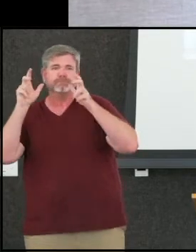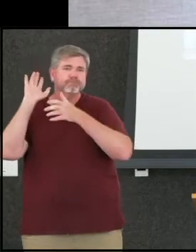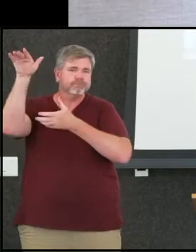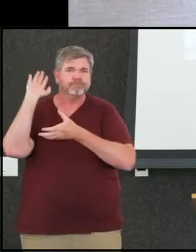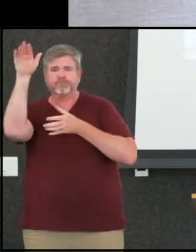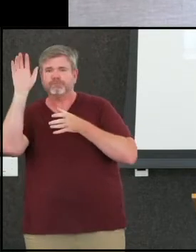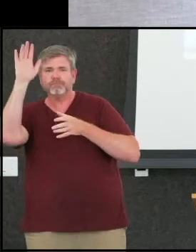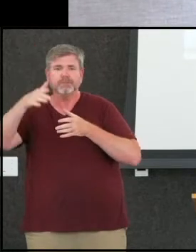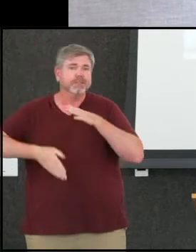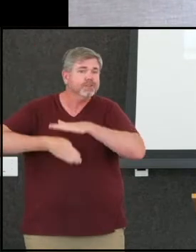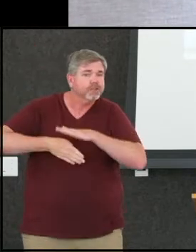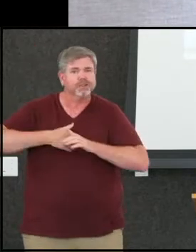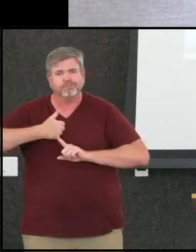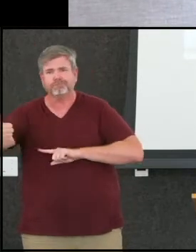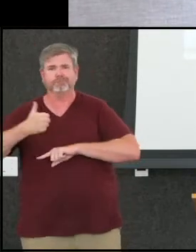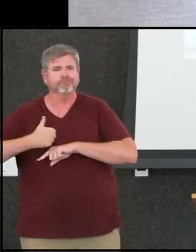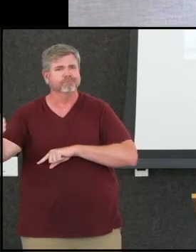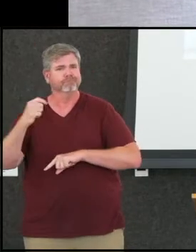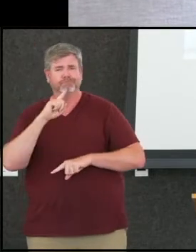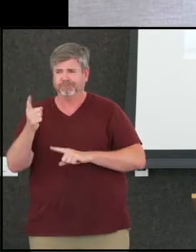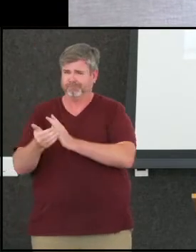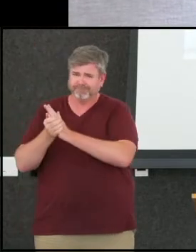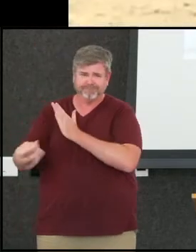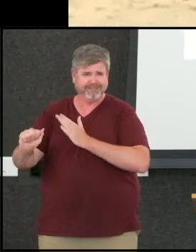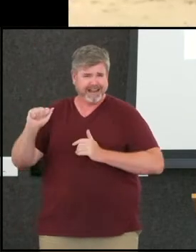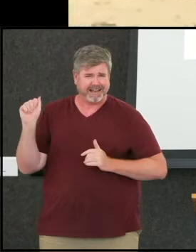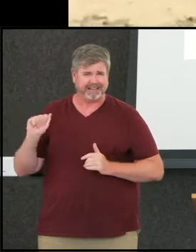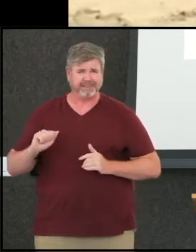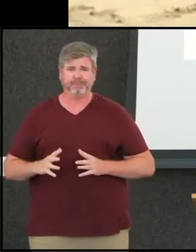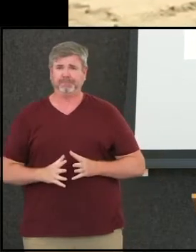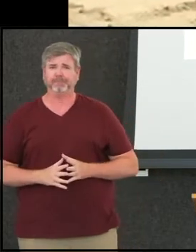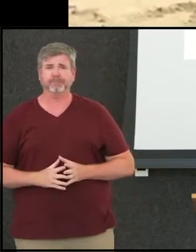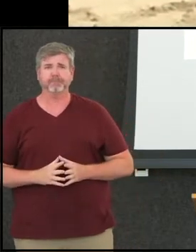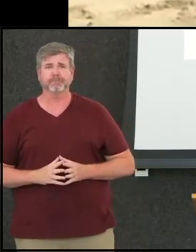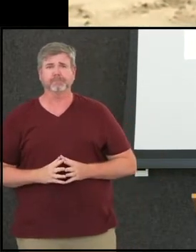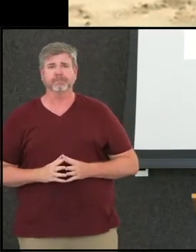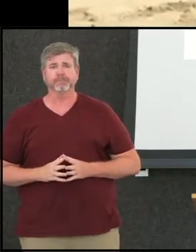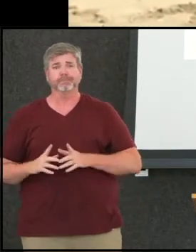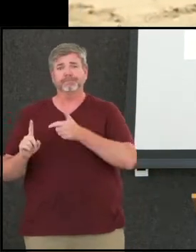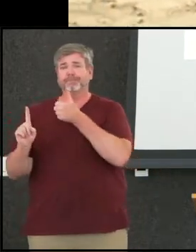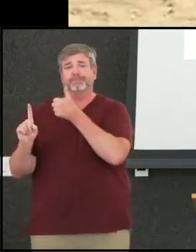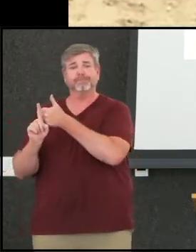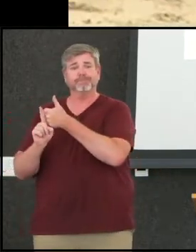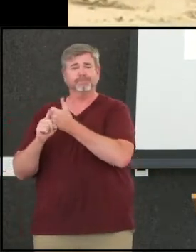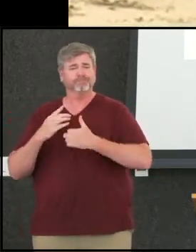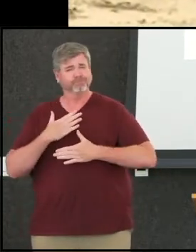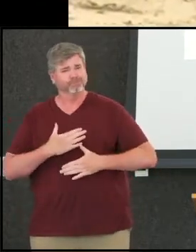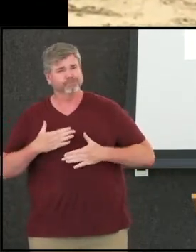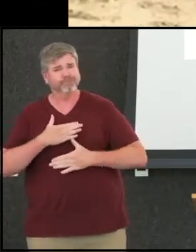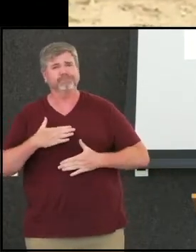and really excelled at just being outside